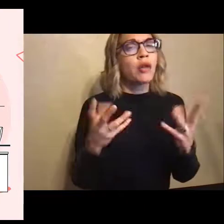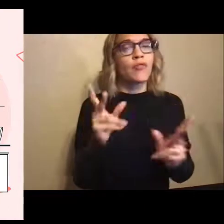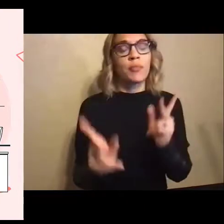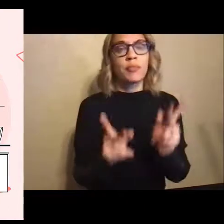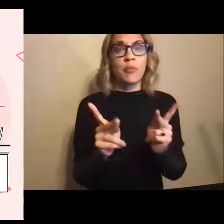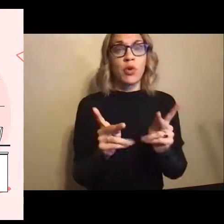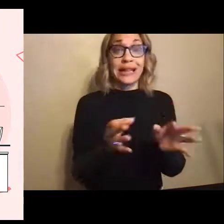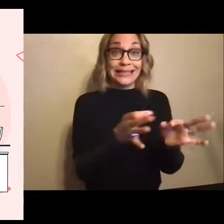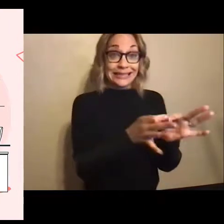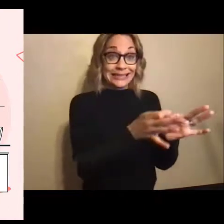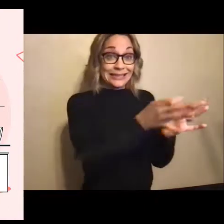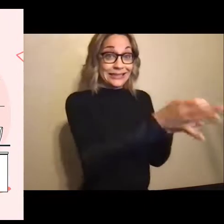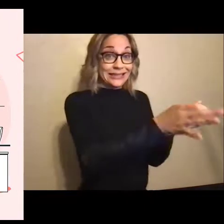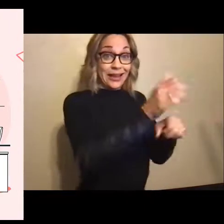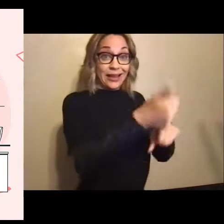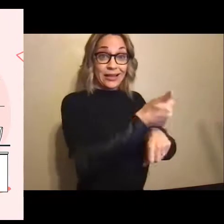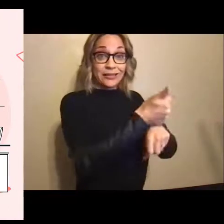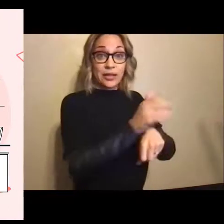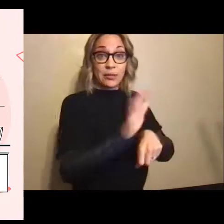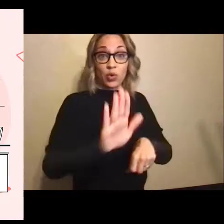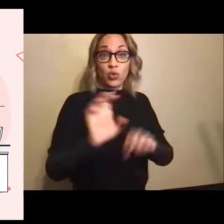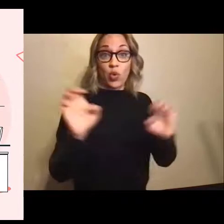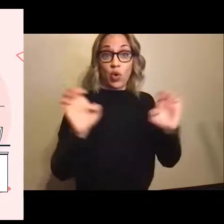COVID really exposed